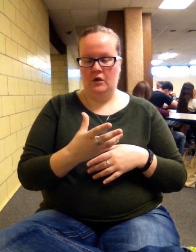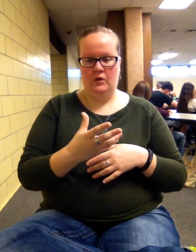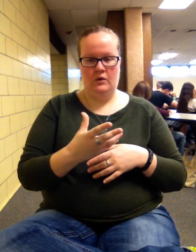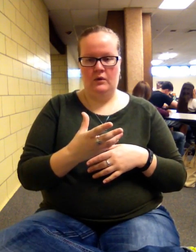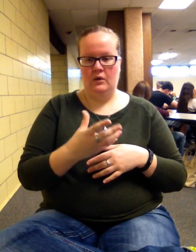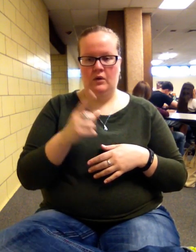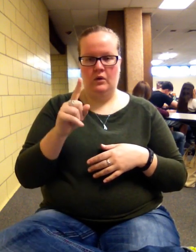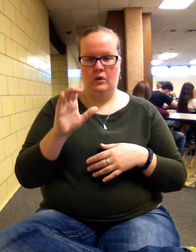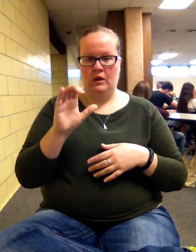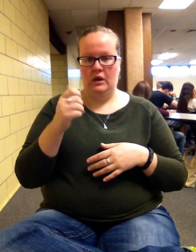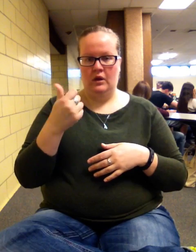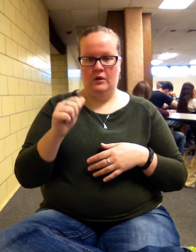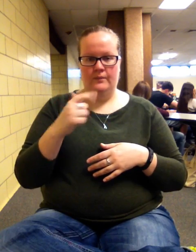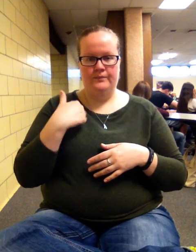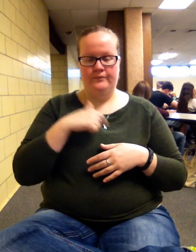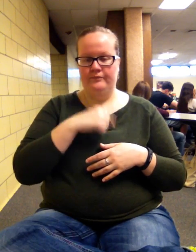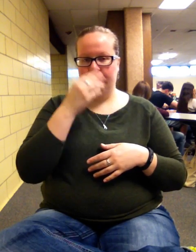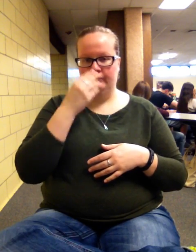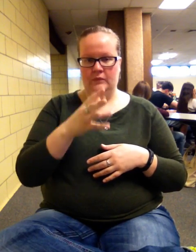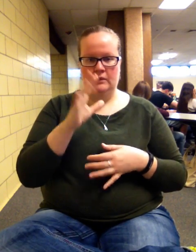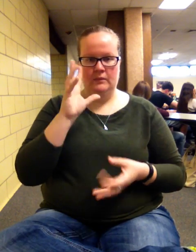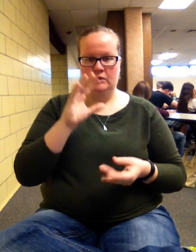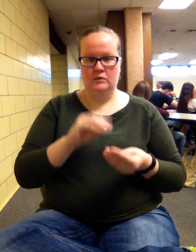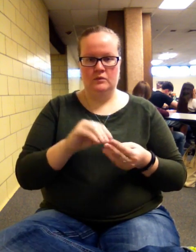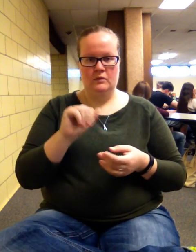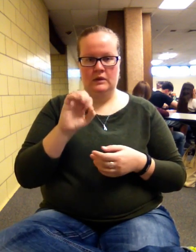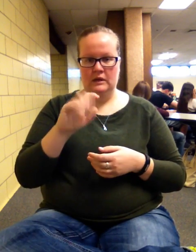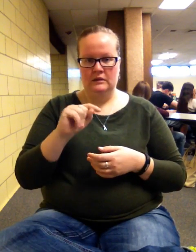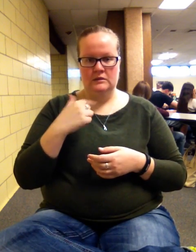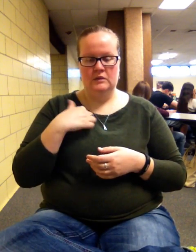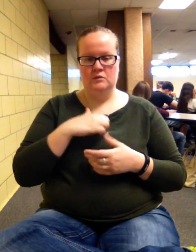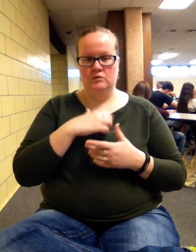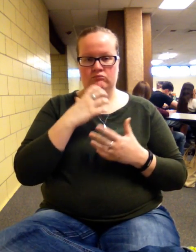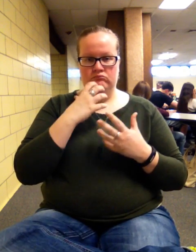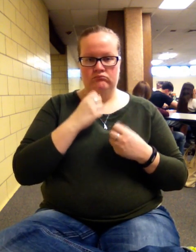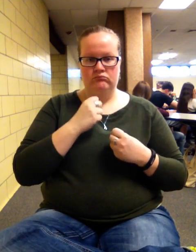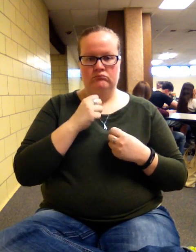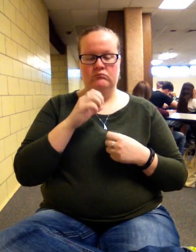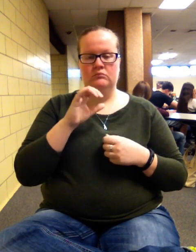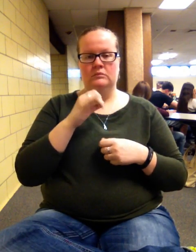110. We don't care about total assets. All we care about is interest-bearing debt and equity.